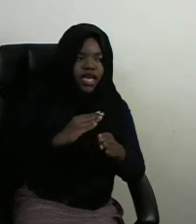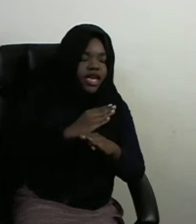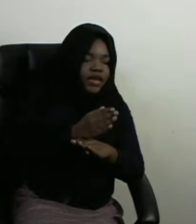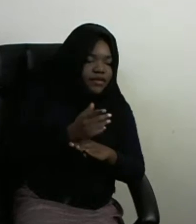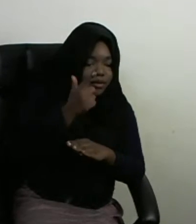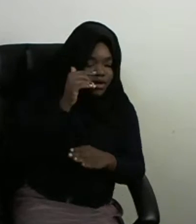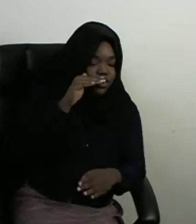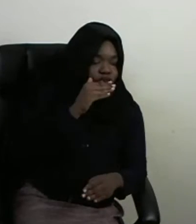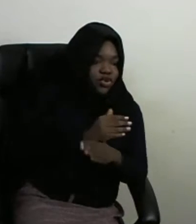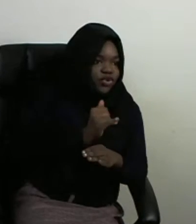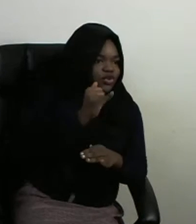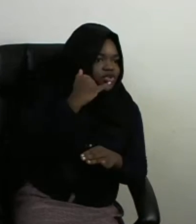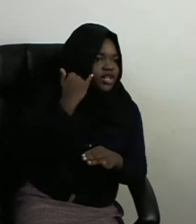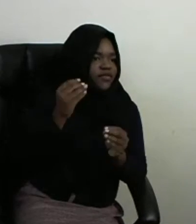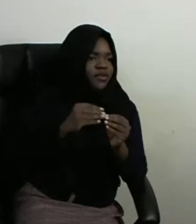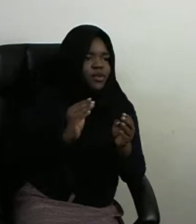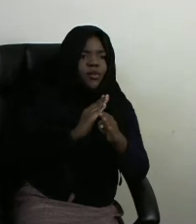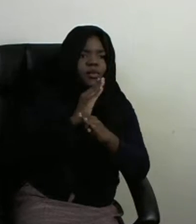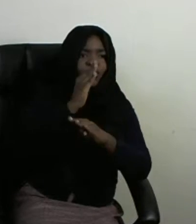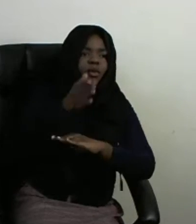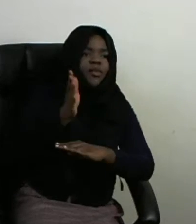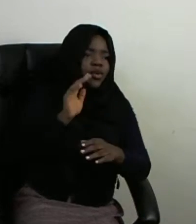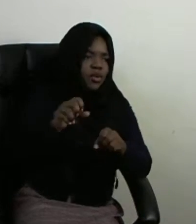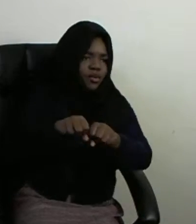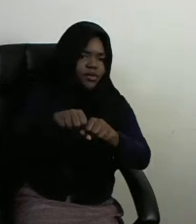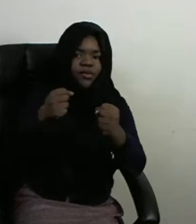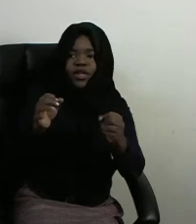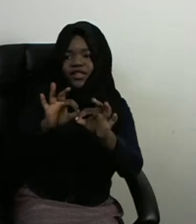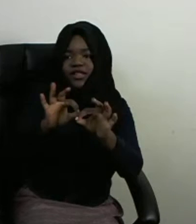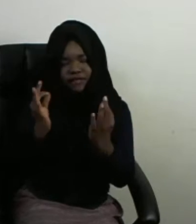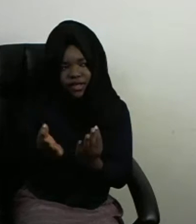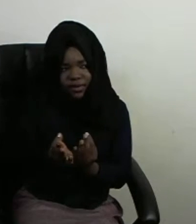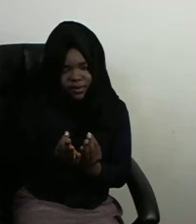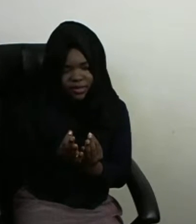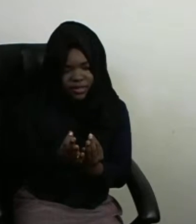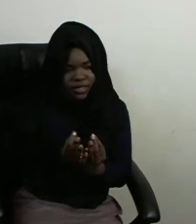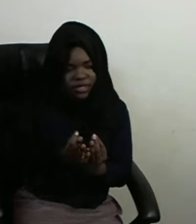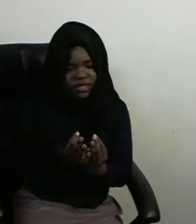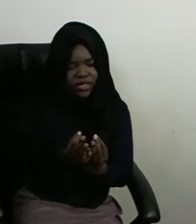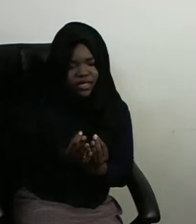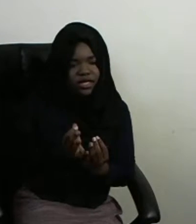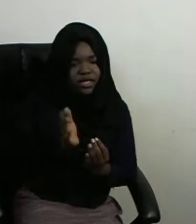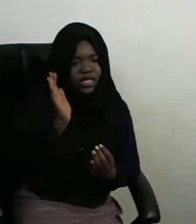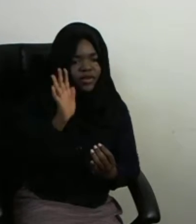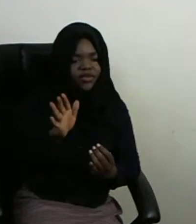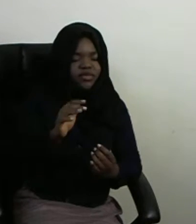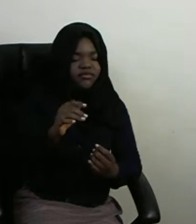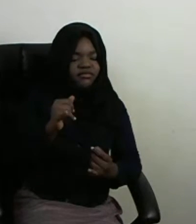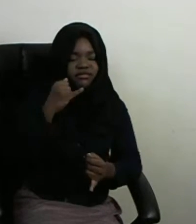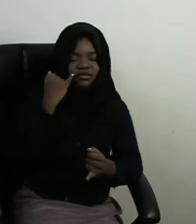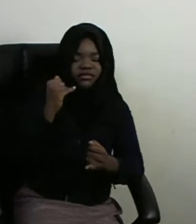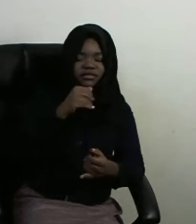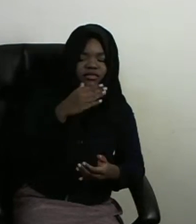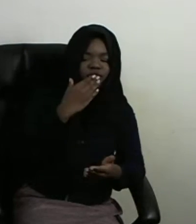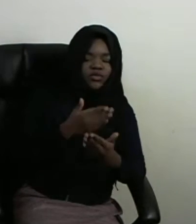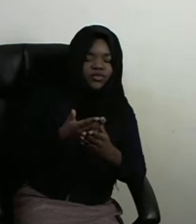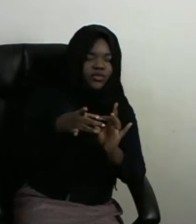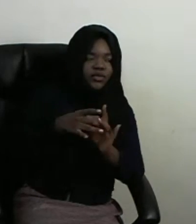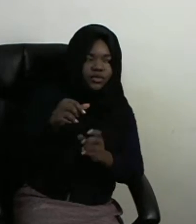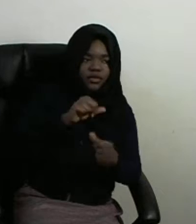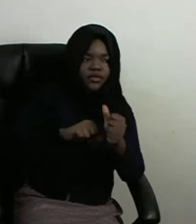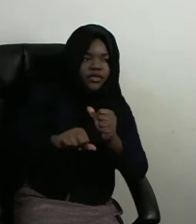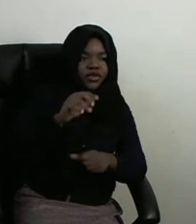because the daughter's jealousy is going to break the original family. There will be ill feeling between the daughter